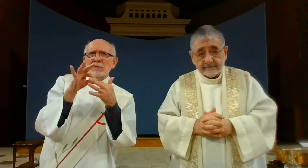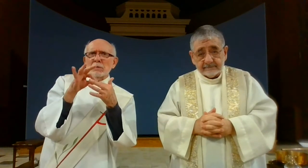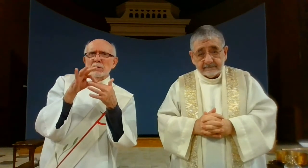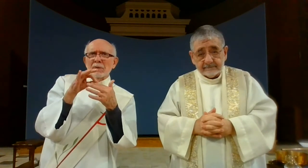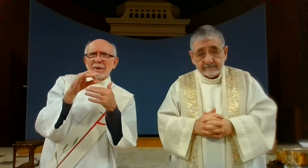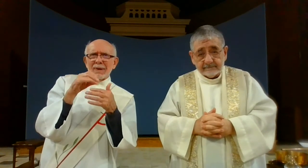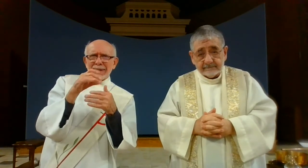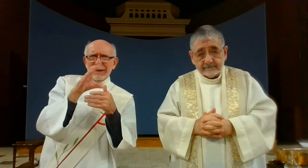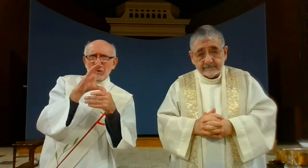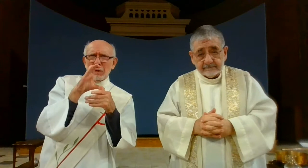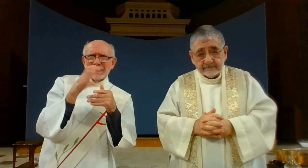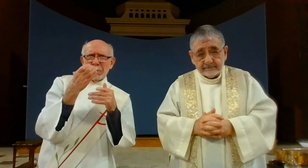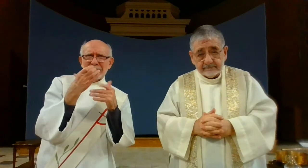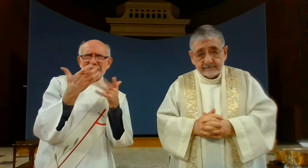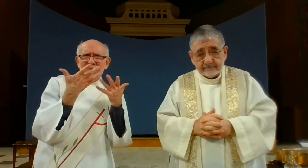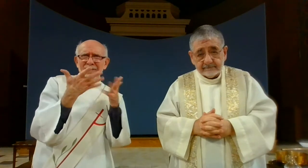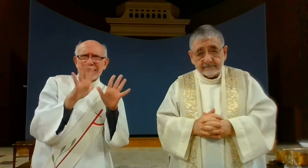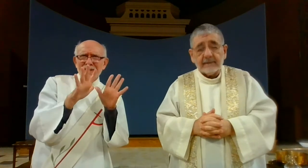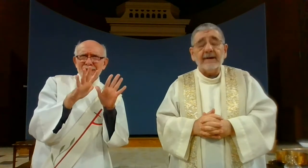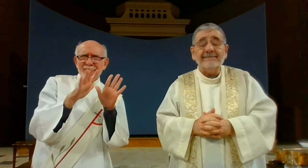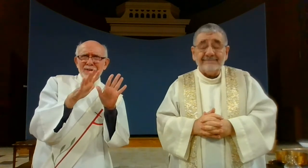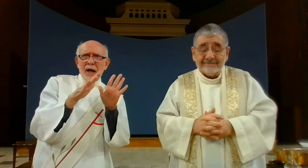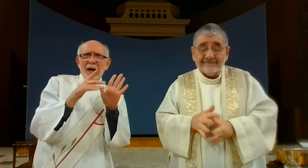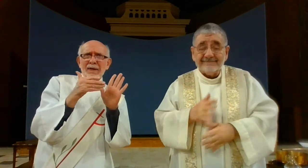now especially during this Christmas holiday,